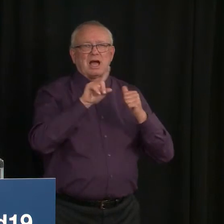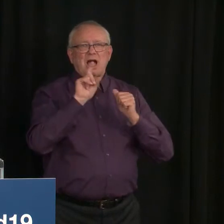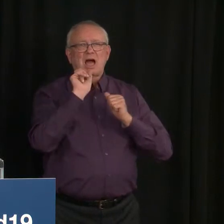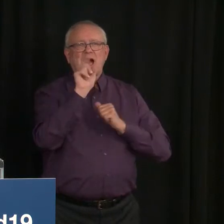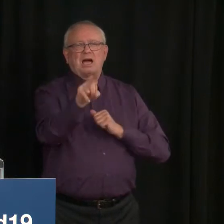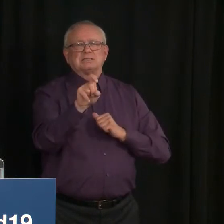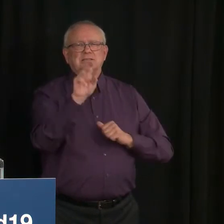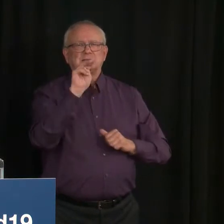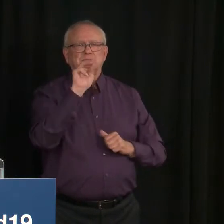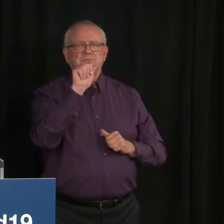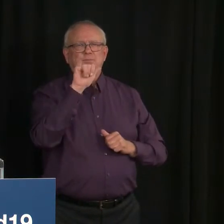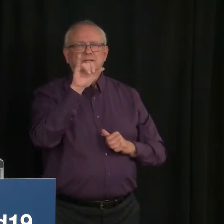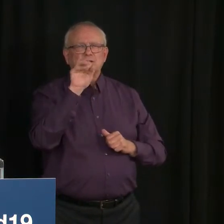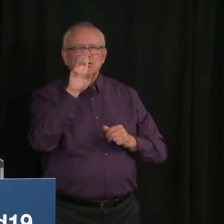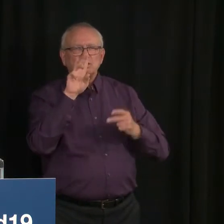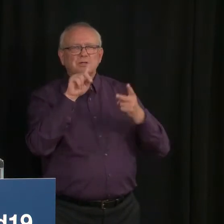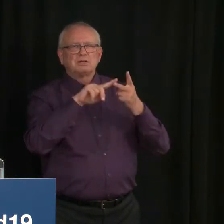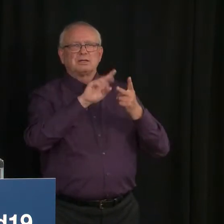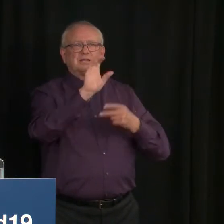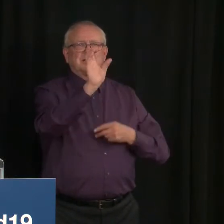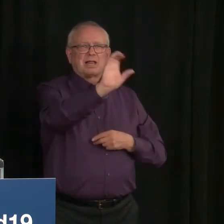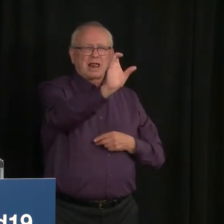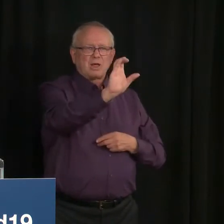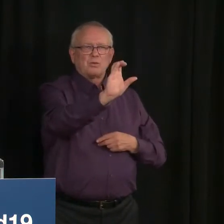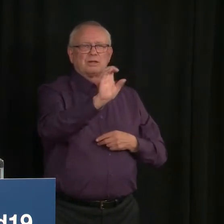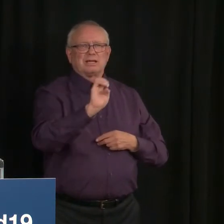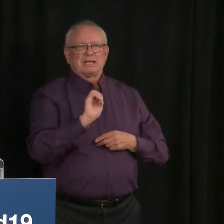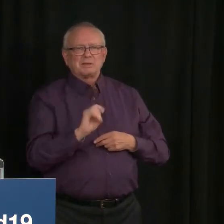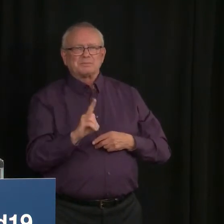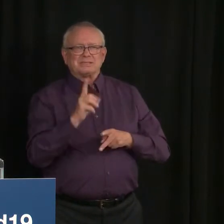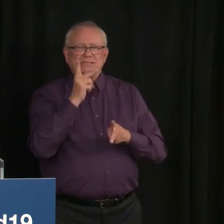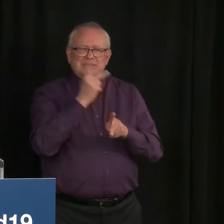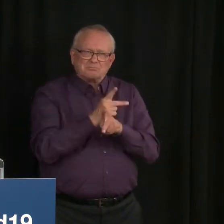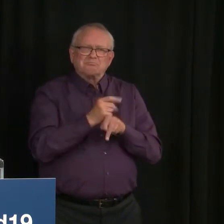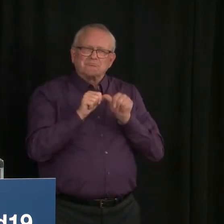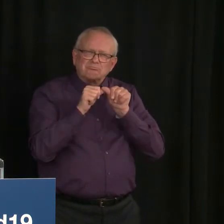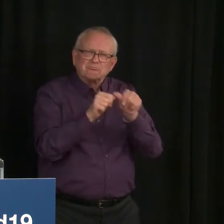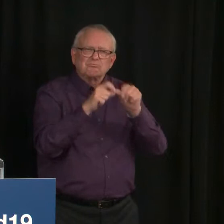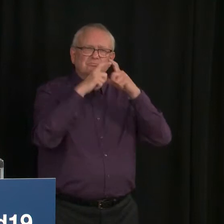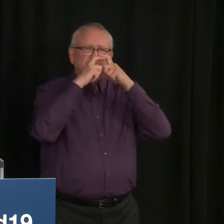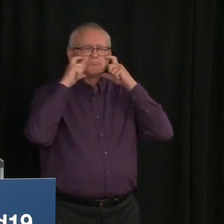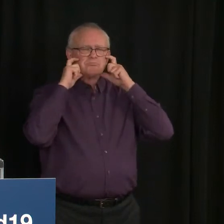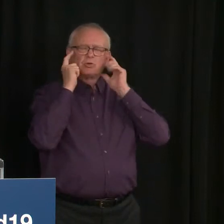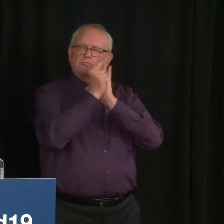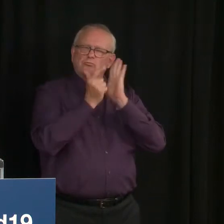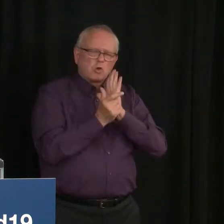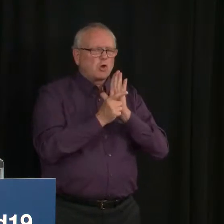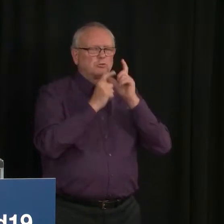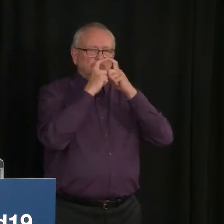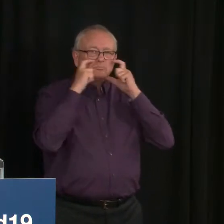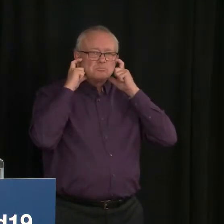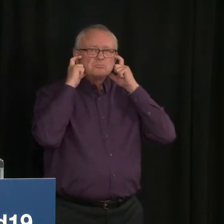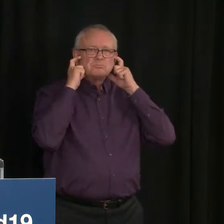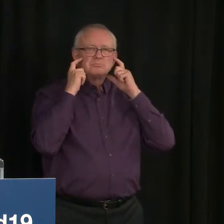their mask bylaws until 70% of their eligible population is fully immunized.